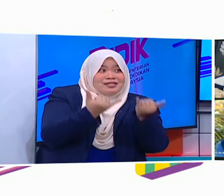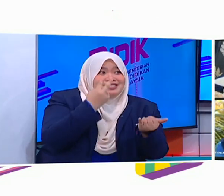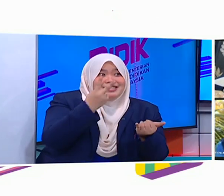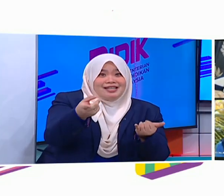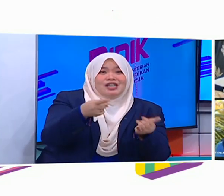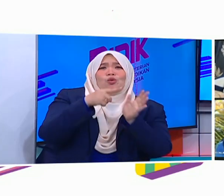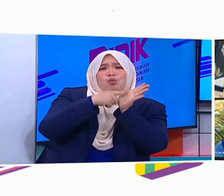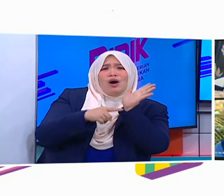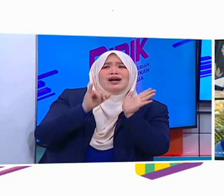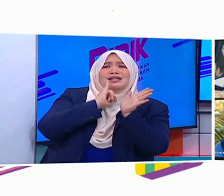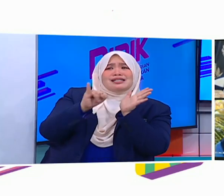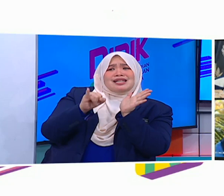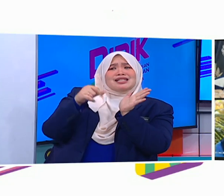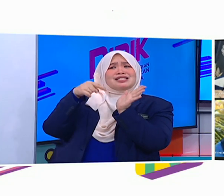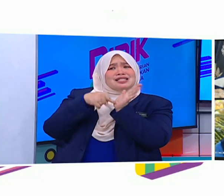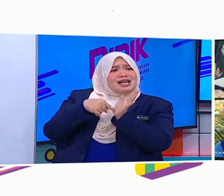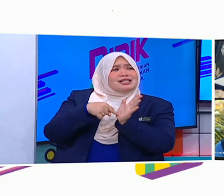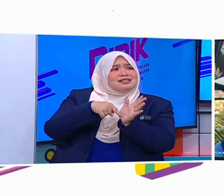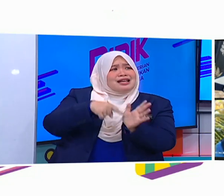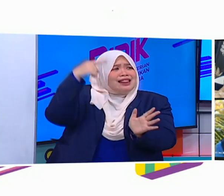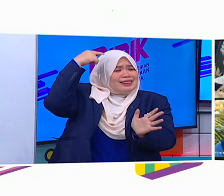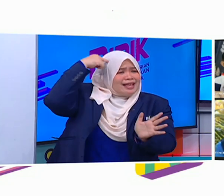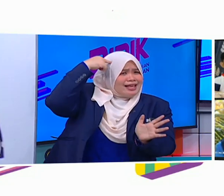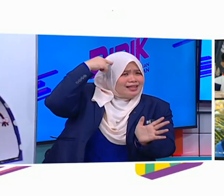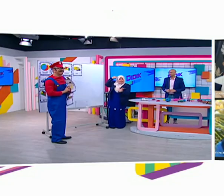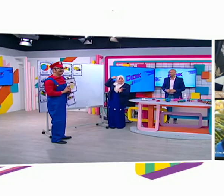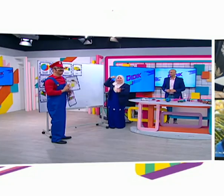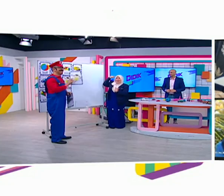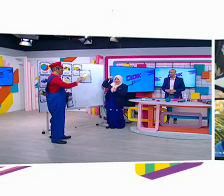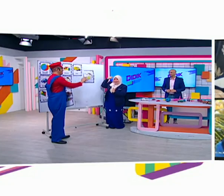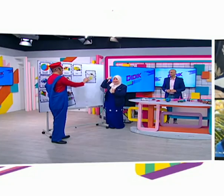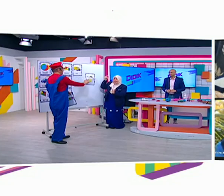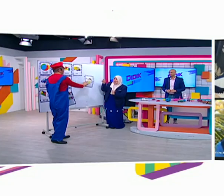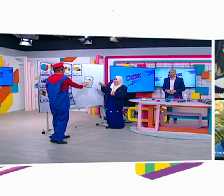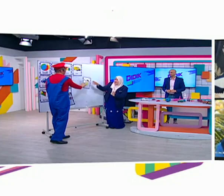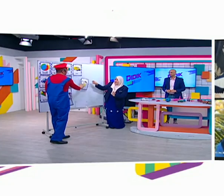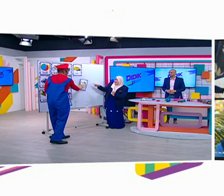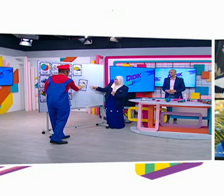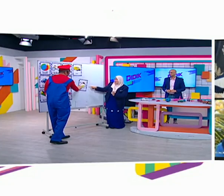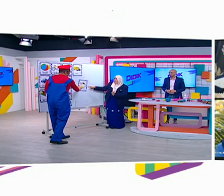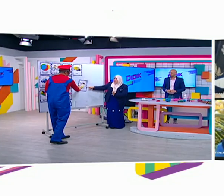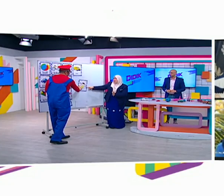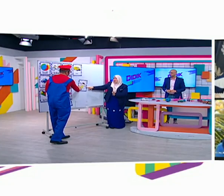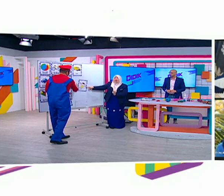Now see here, what is this thing? Okay.